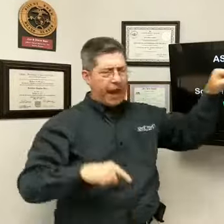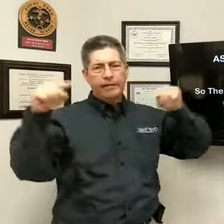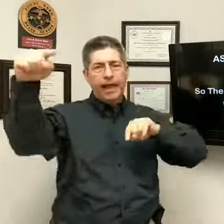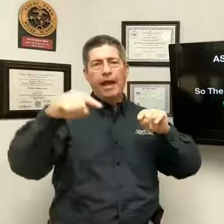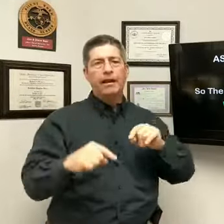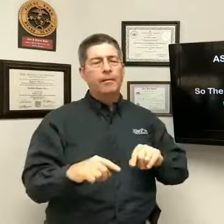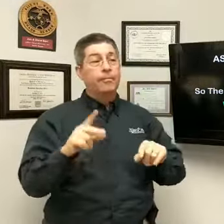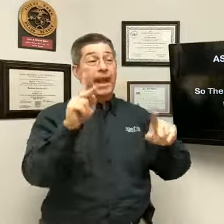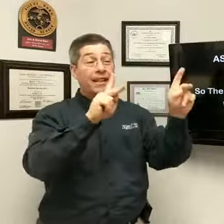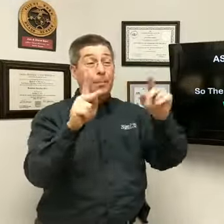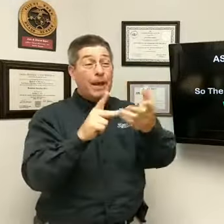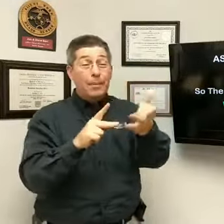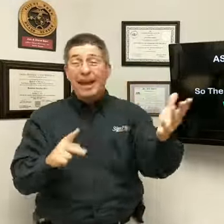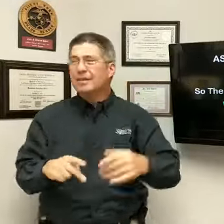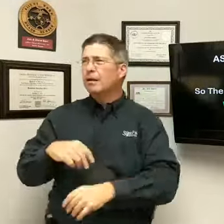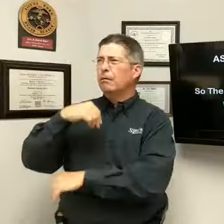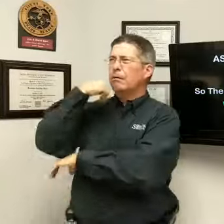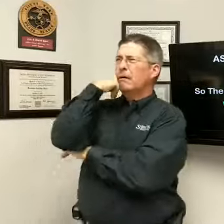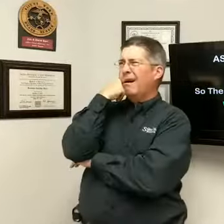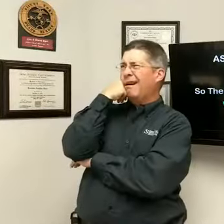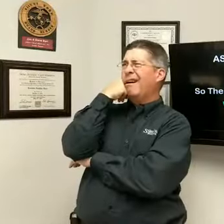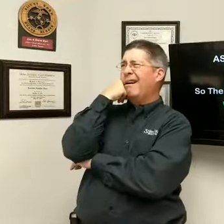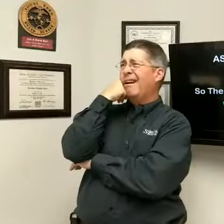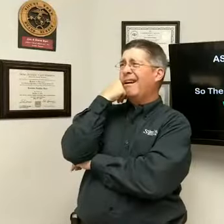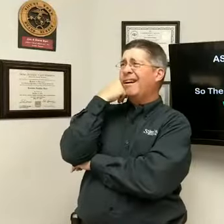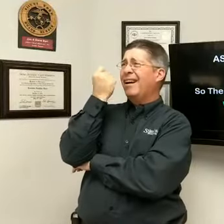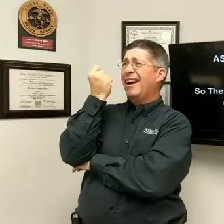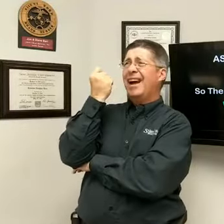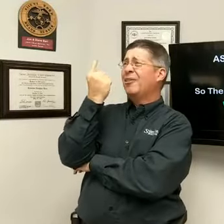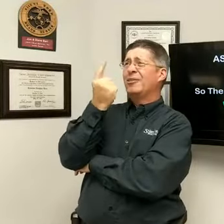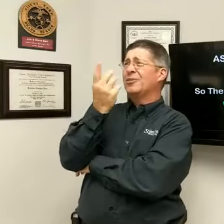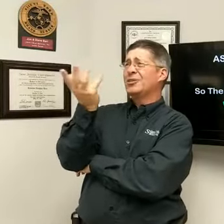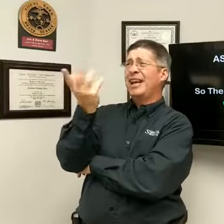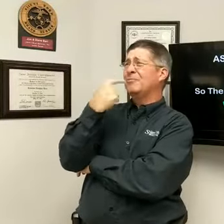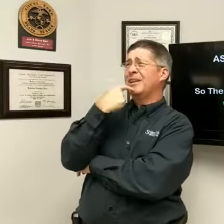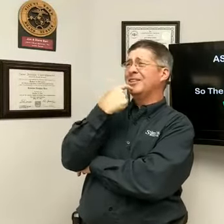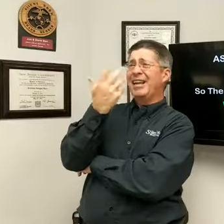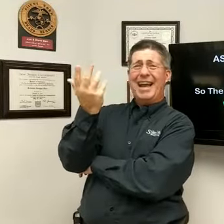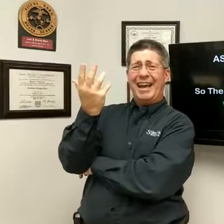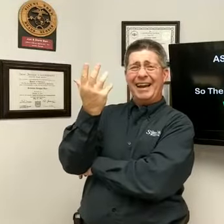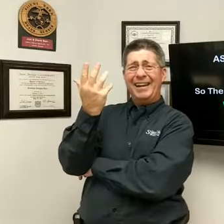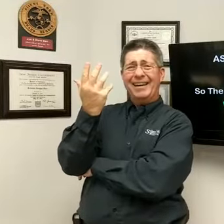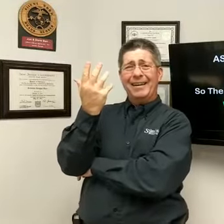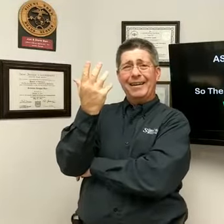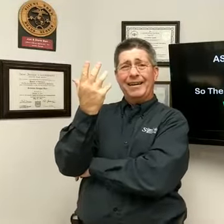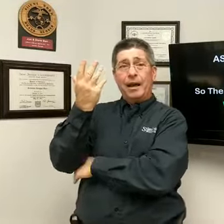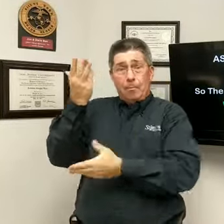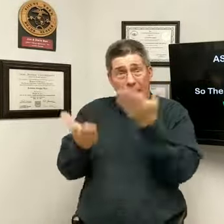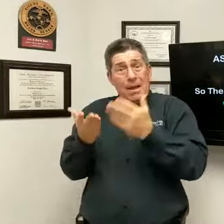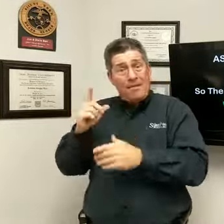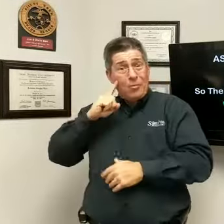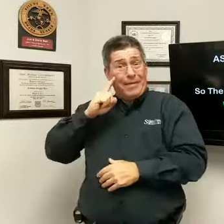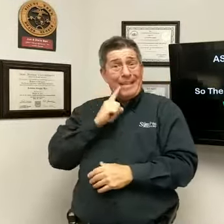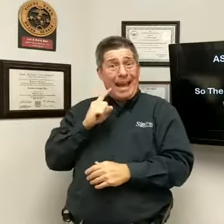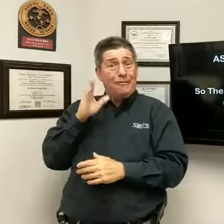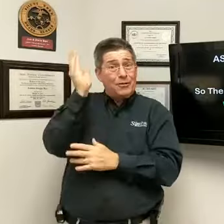and that. And the people out there go, I don't understand what he's saying. Maybe even with a deaf